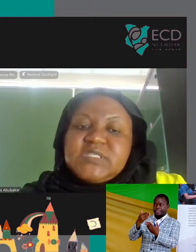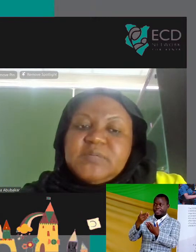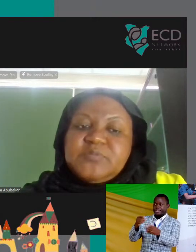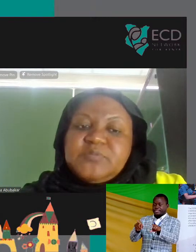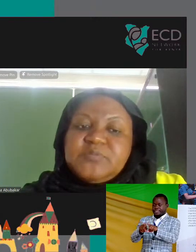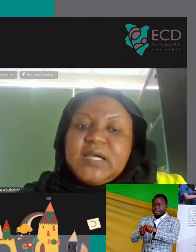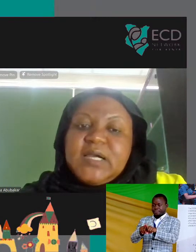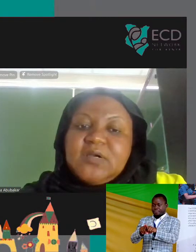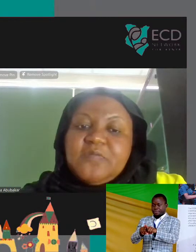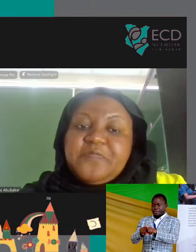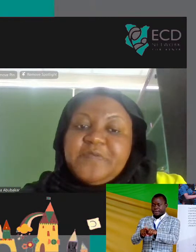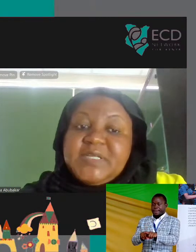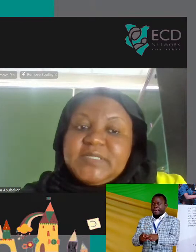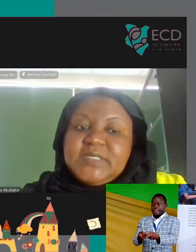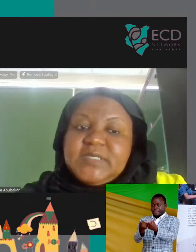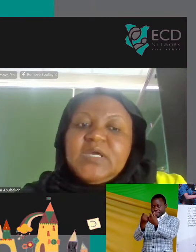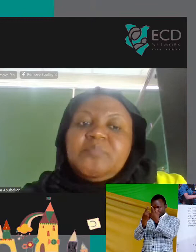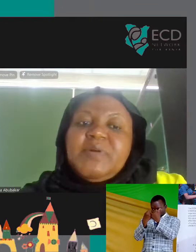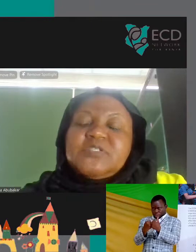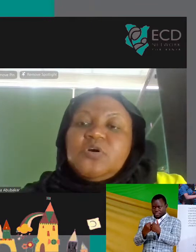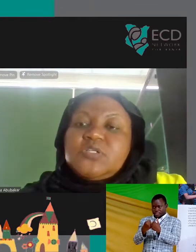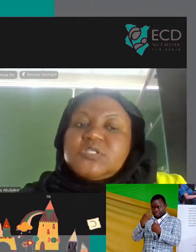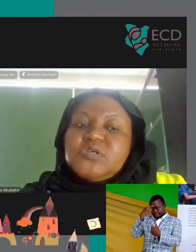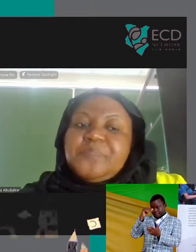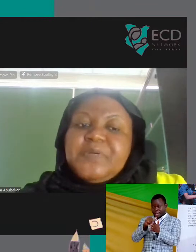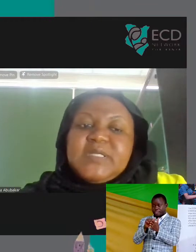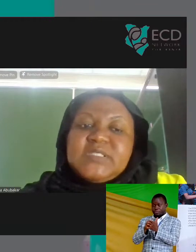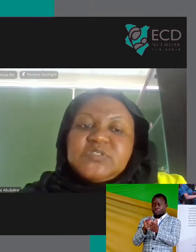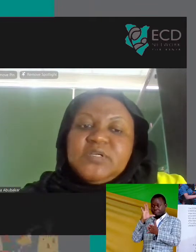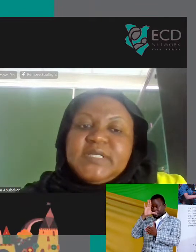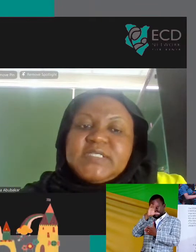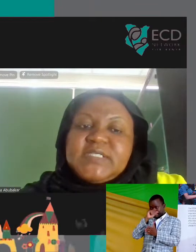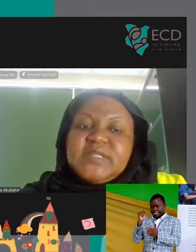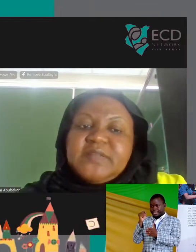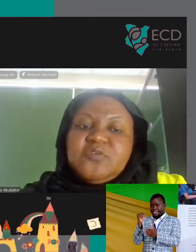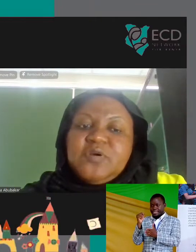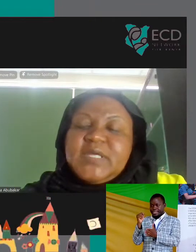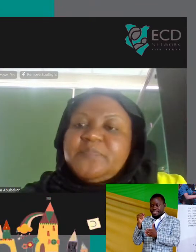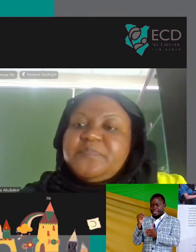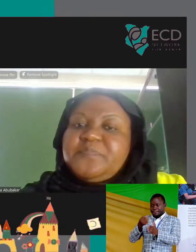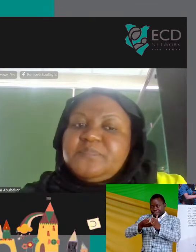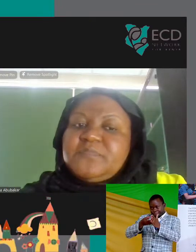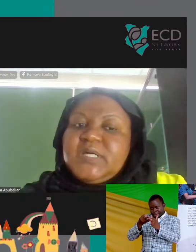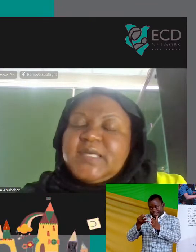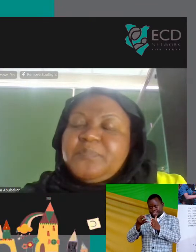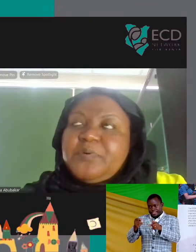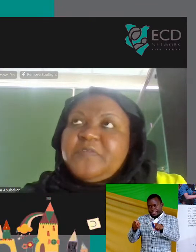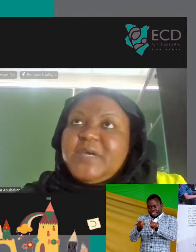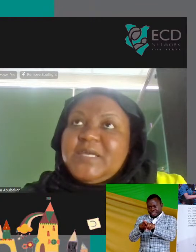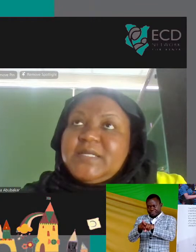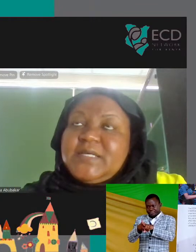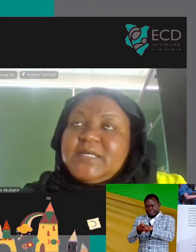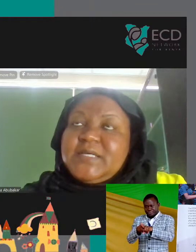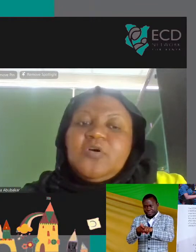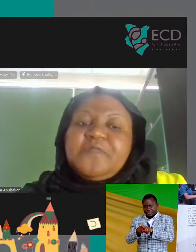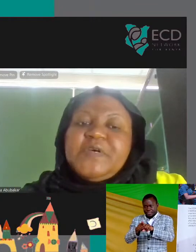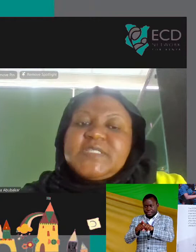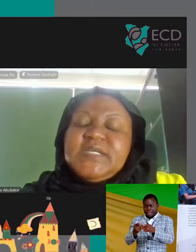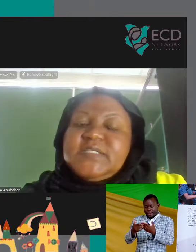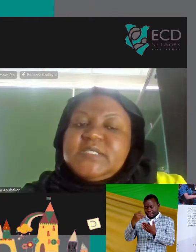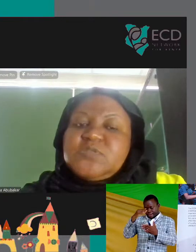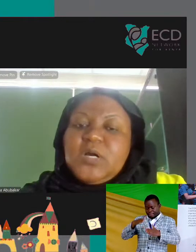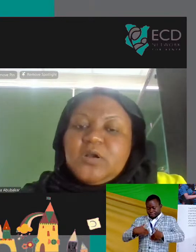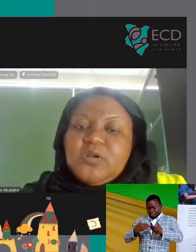this disruption was lack of funding, but also parents told us that, care providers